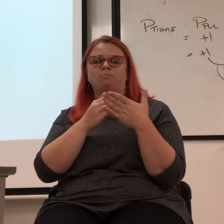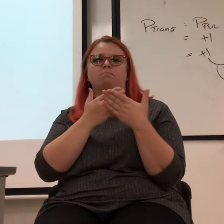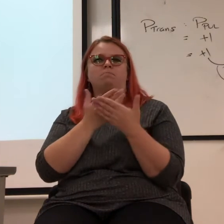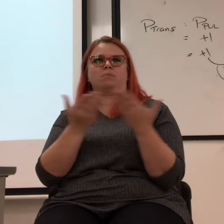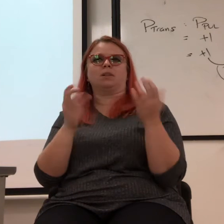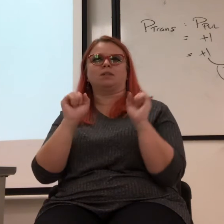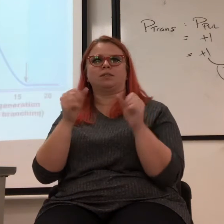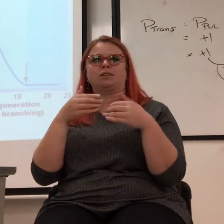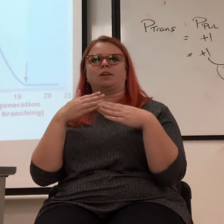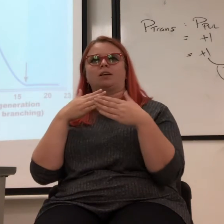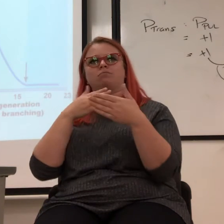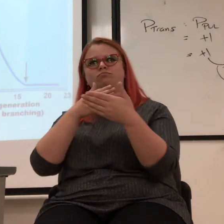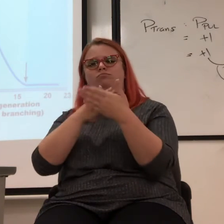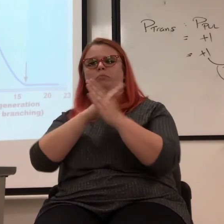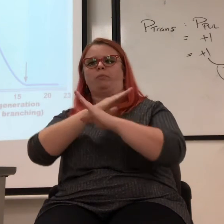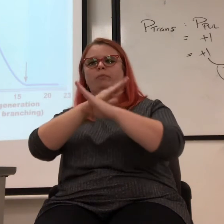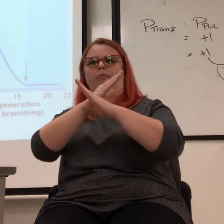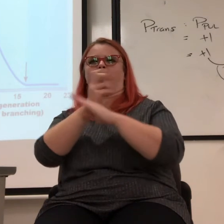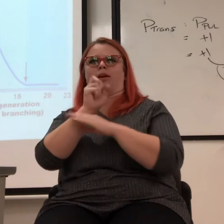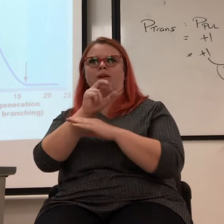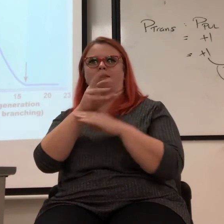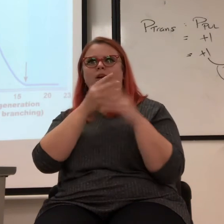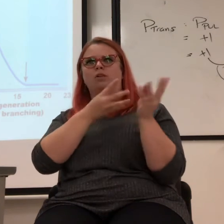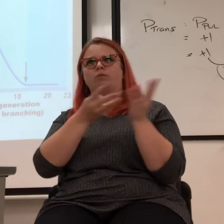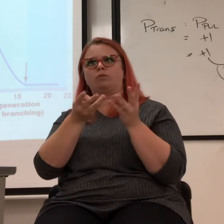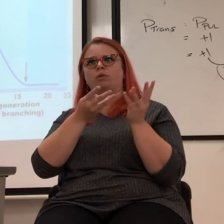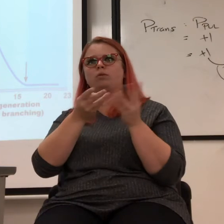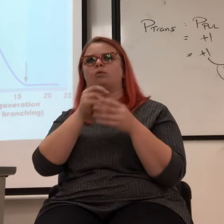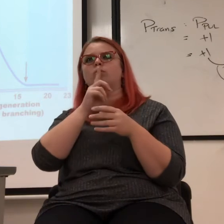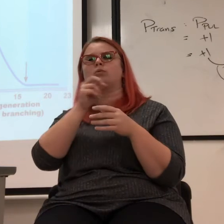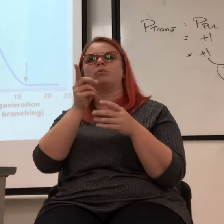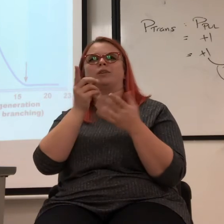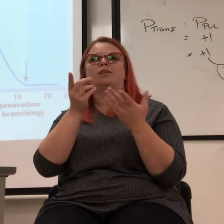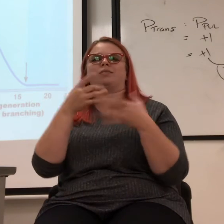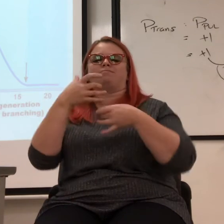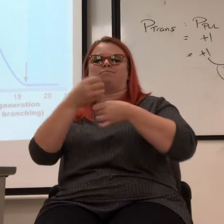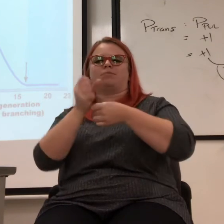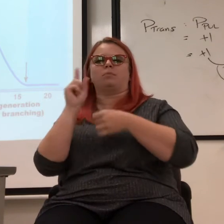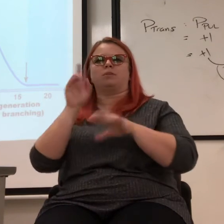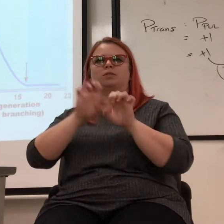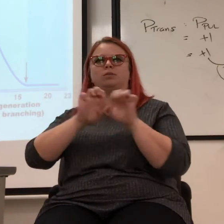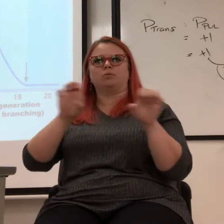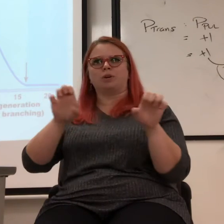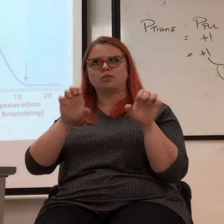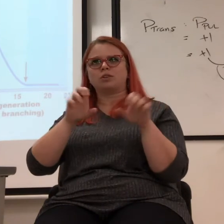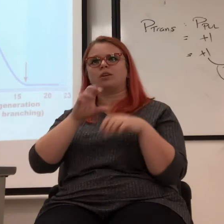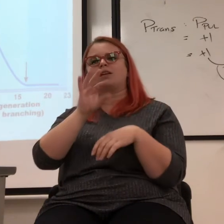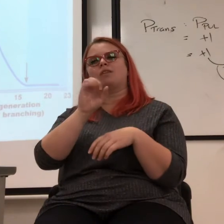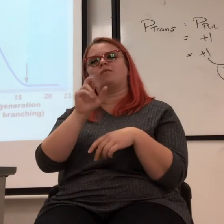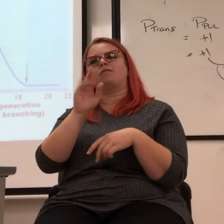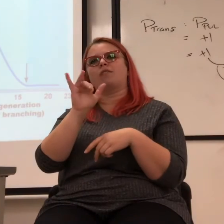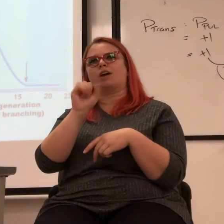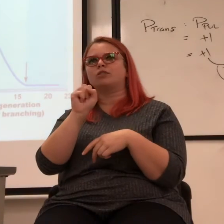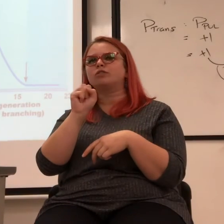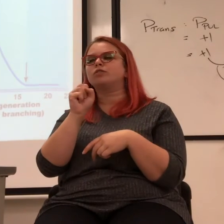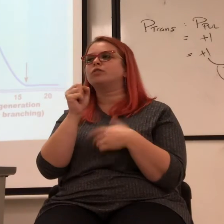prevent airflow. And basically, it's summed up in this equation. Call this factors that are